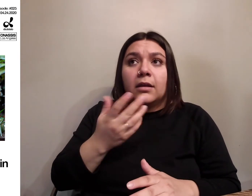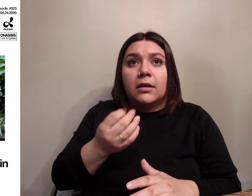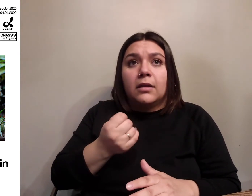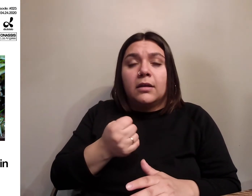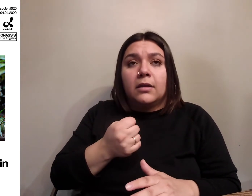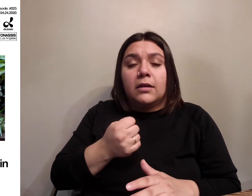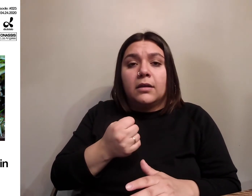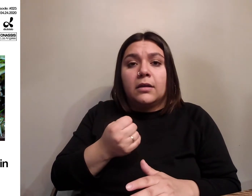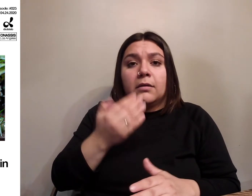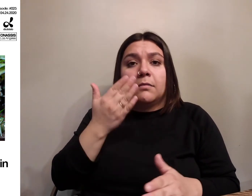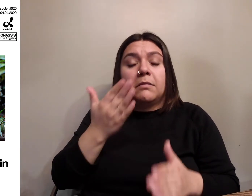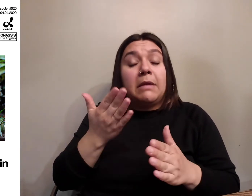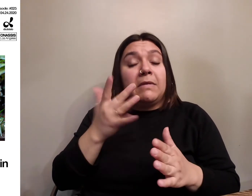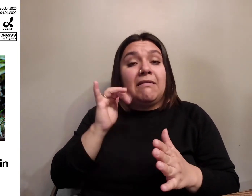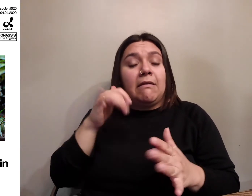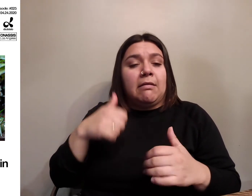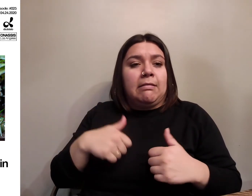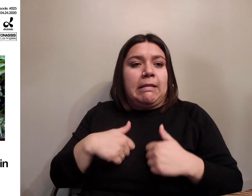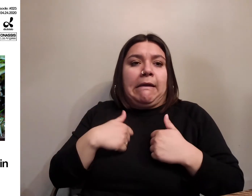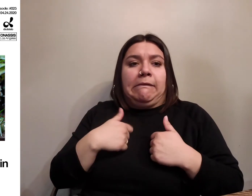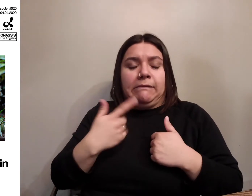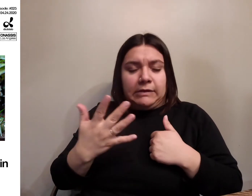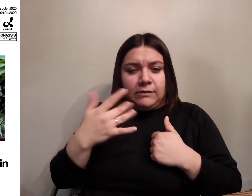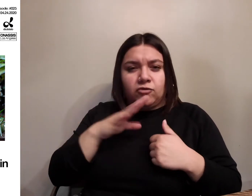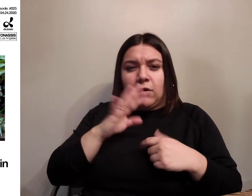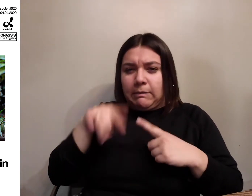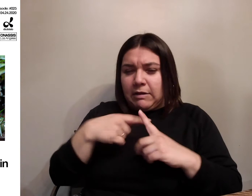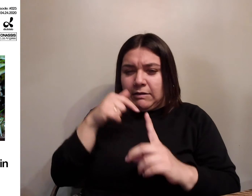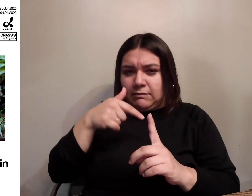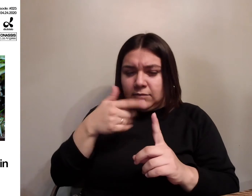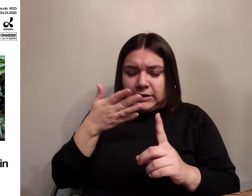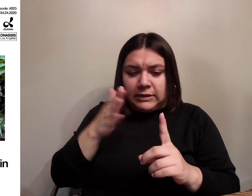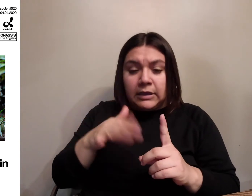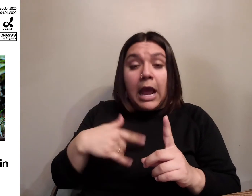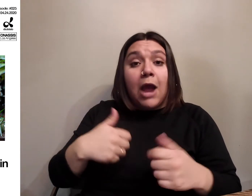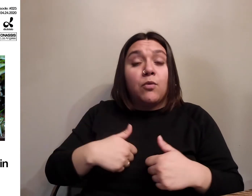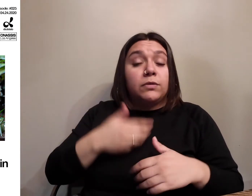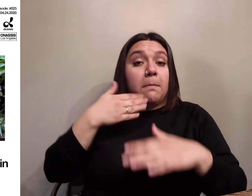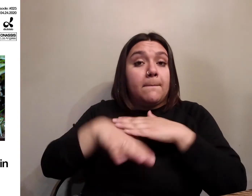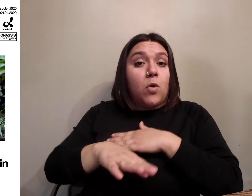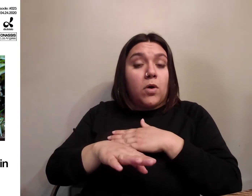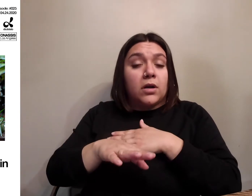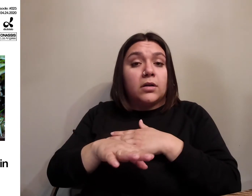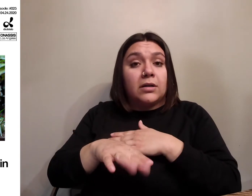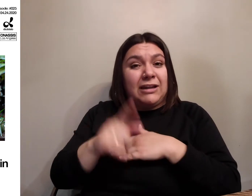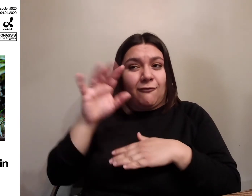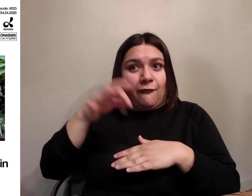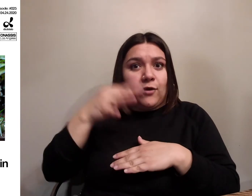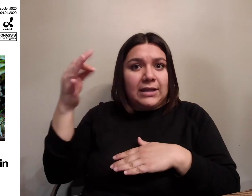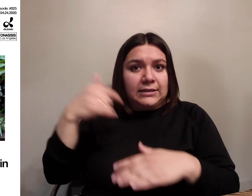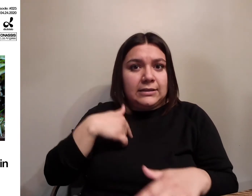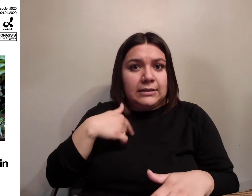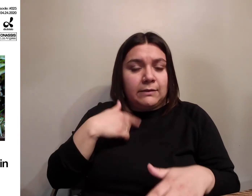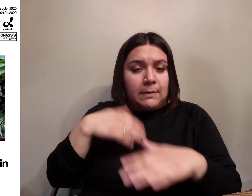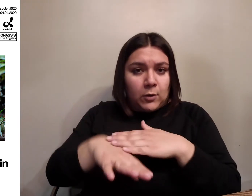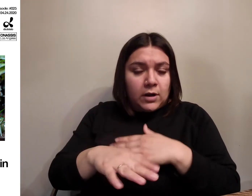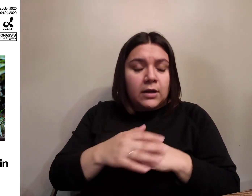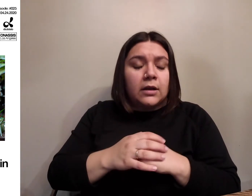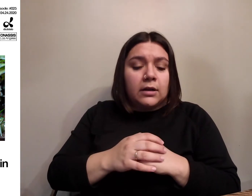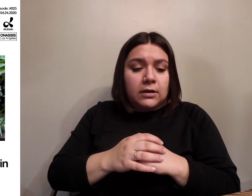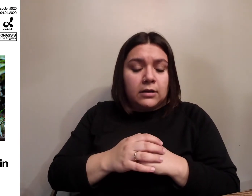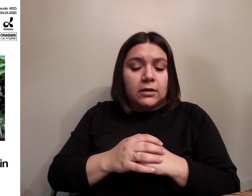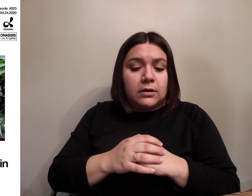revolution, reading. Gauloise without filter, I imagine. Exactly, the strong one. Sans filtre.